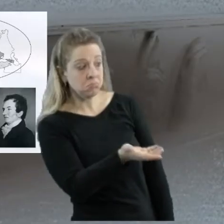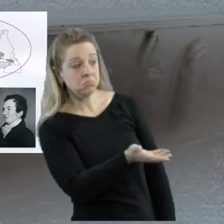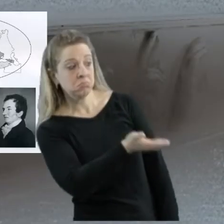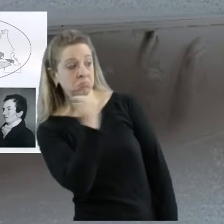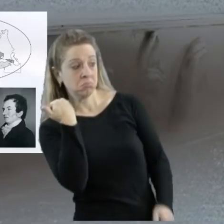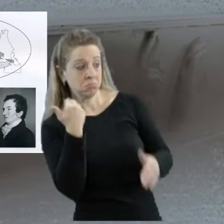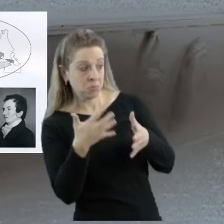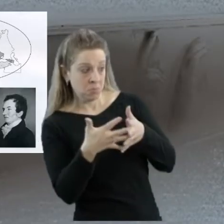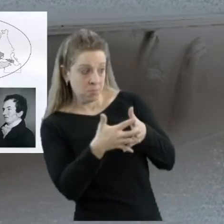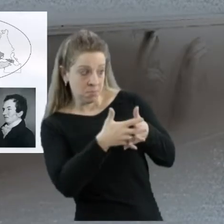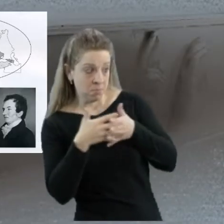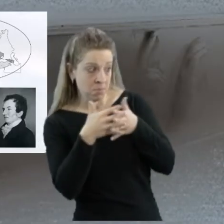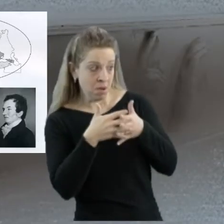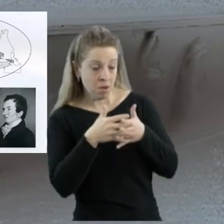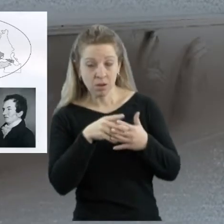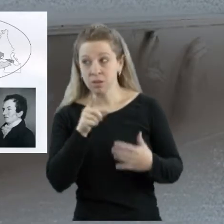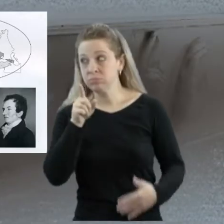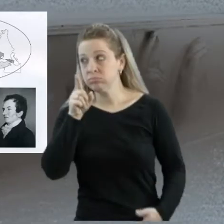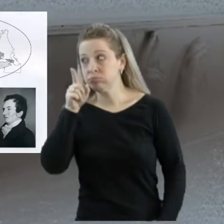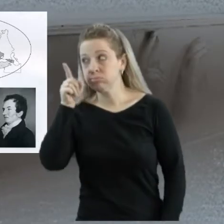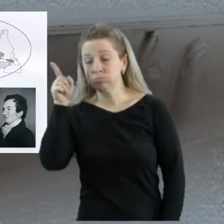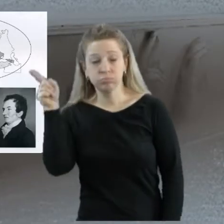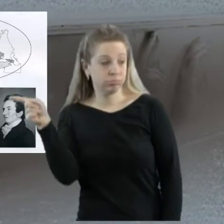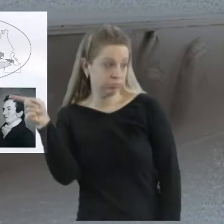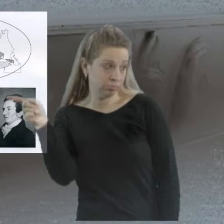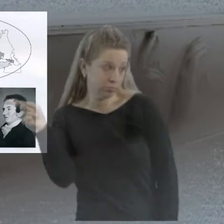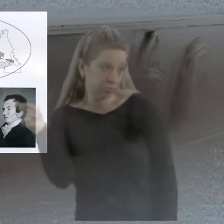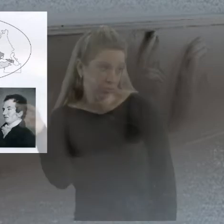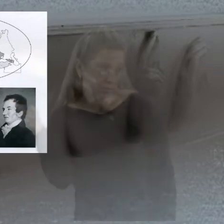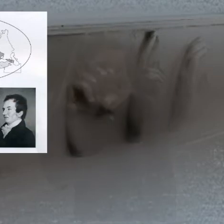Gallaudet asked Claire to come to America.